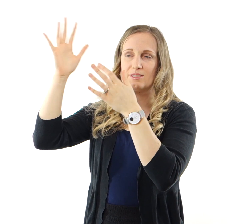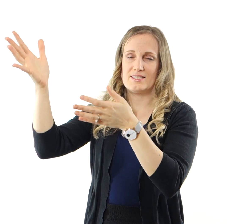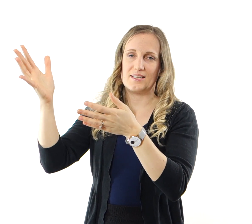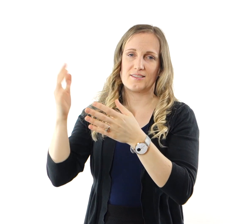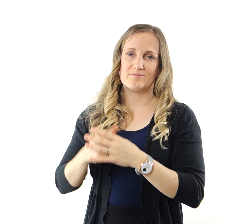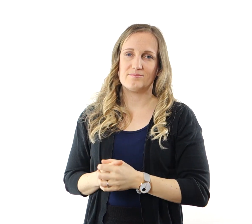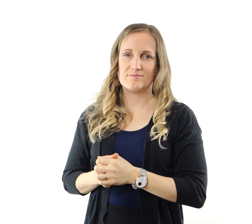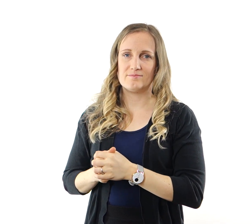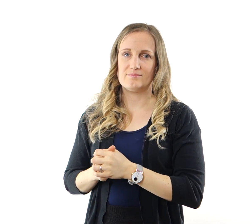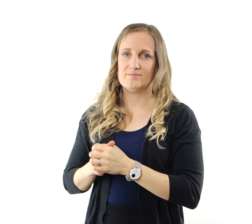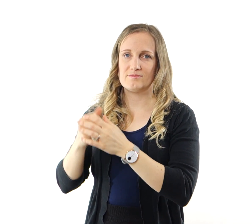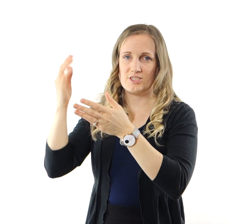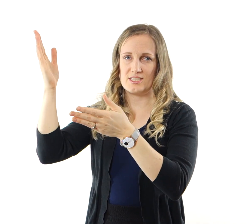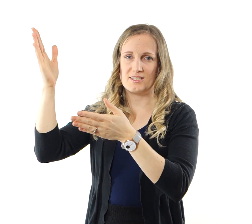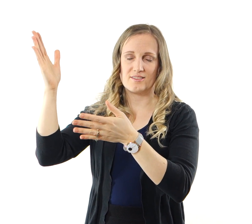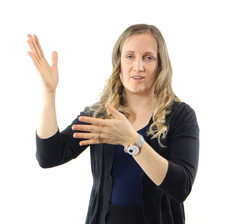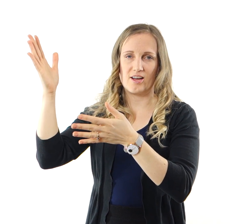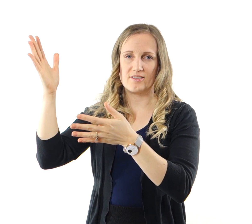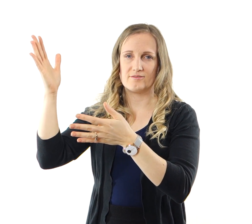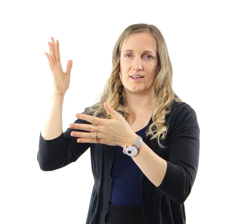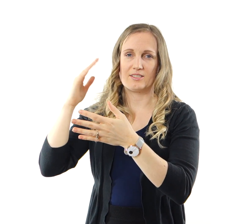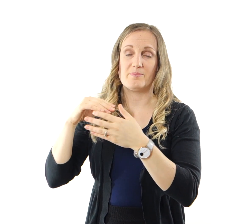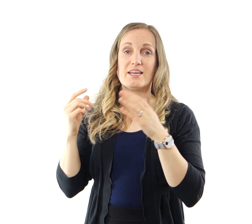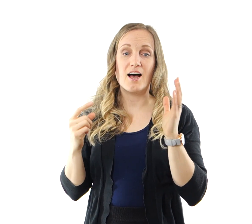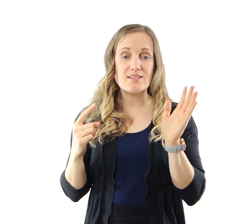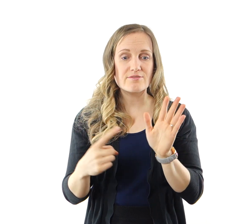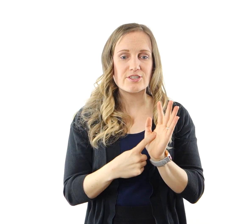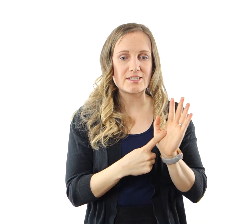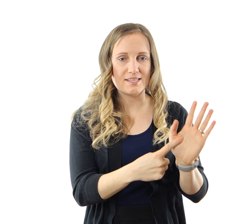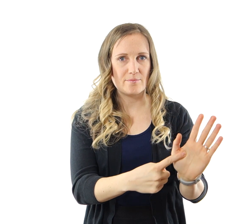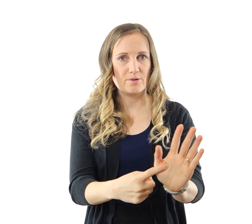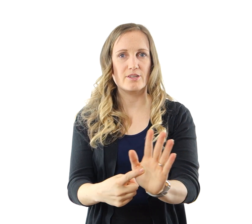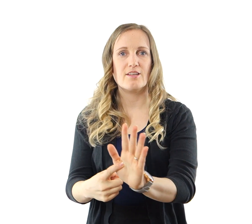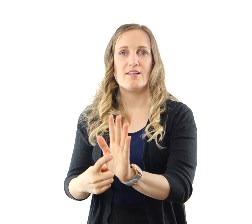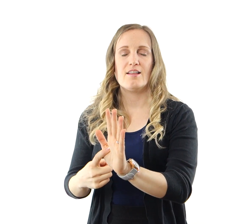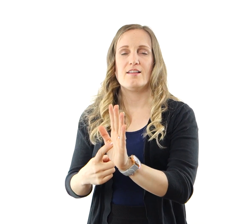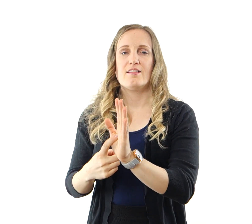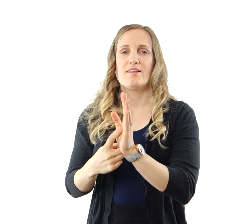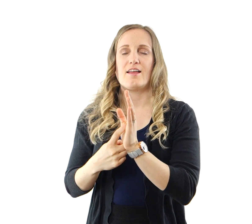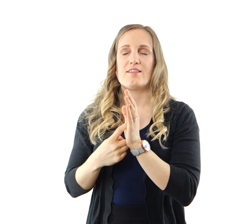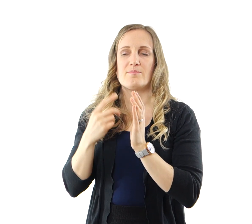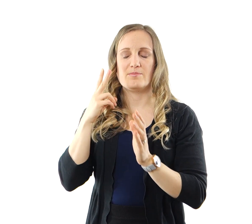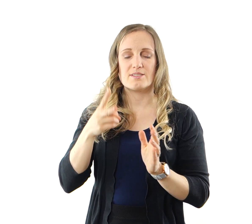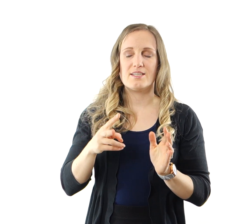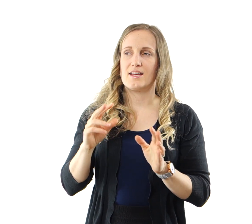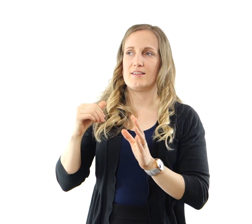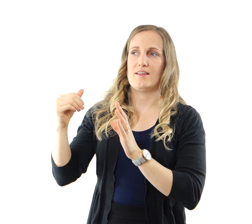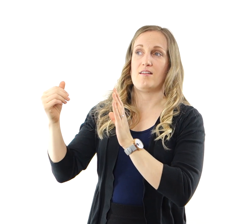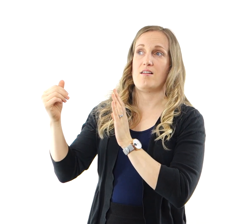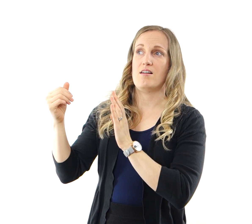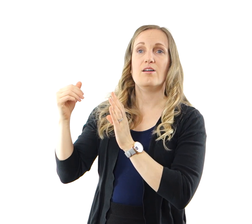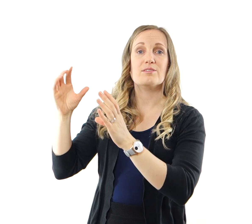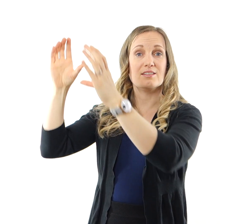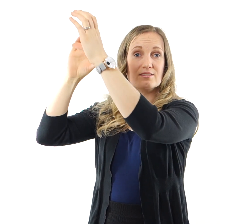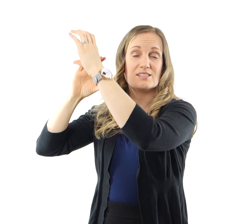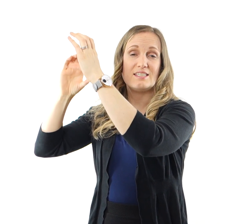seek Jesus and God, right? It's because of your example, and then people see that, and then they'll seek